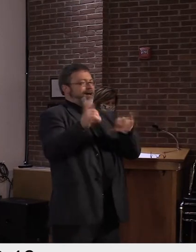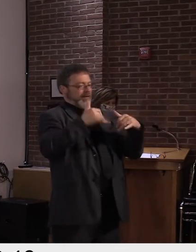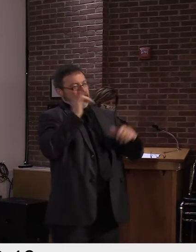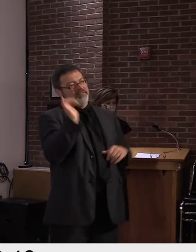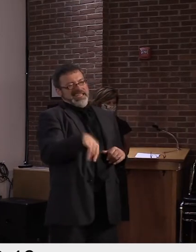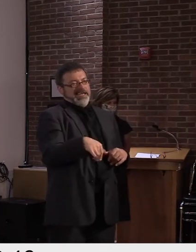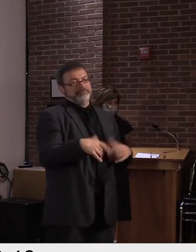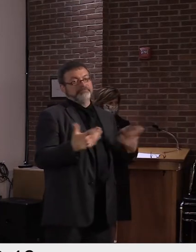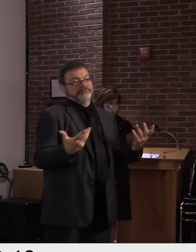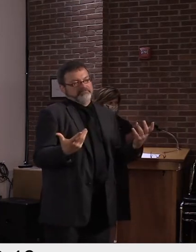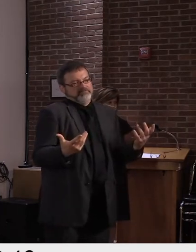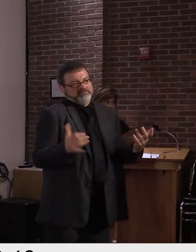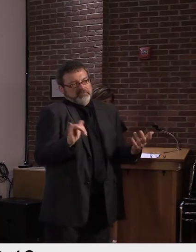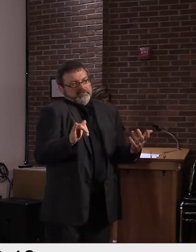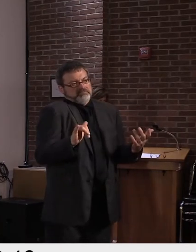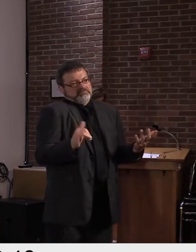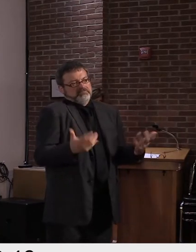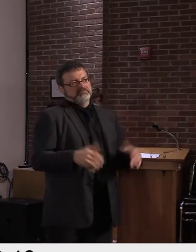I see. Thank you.